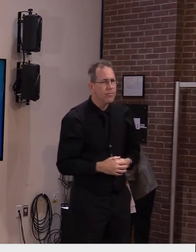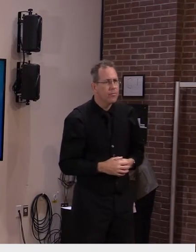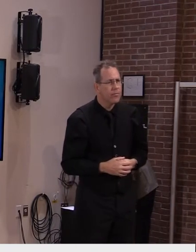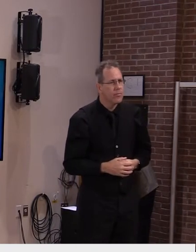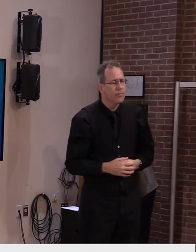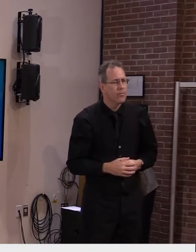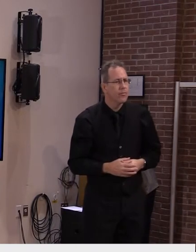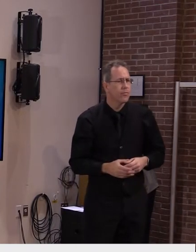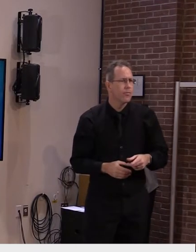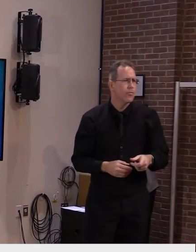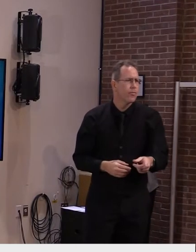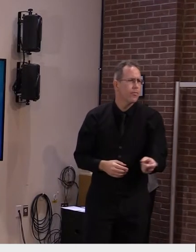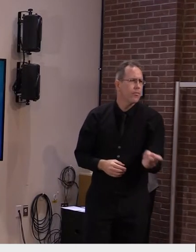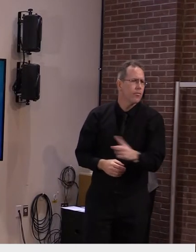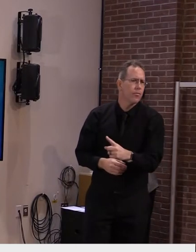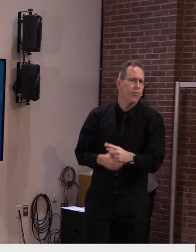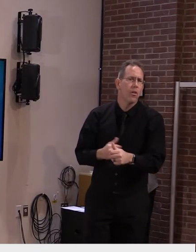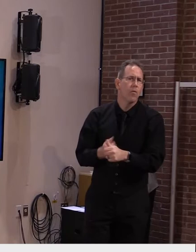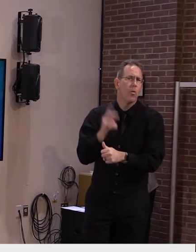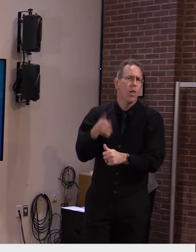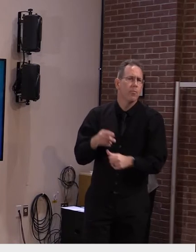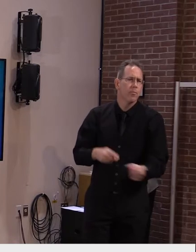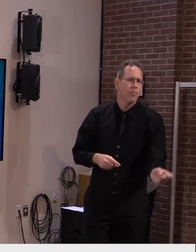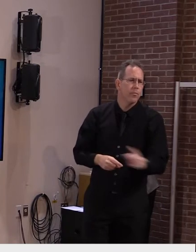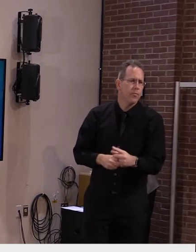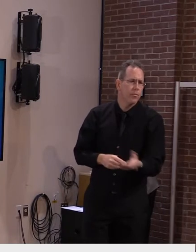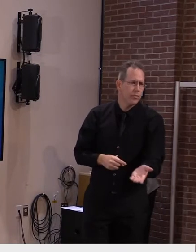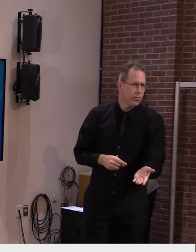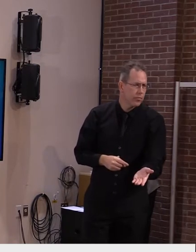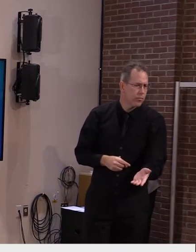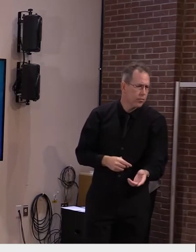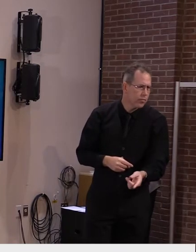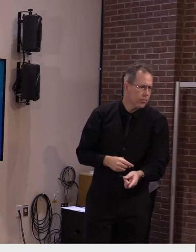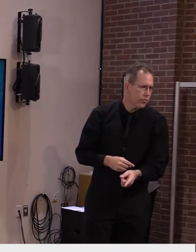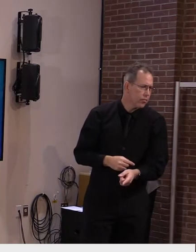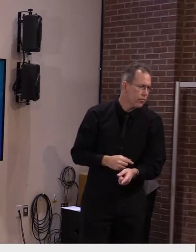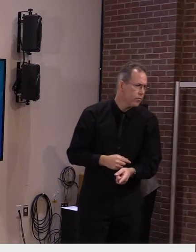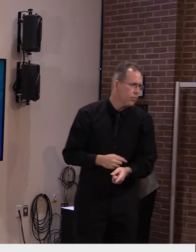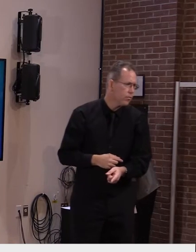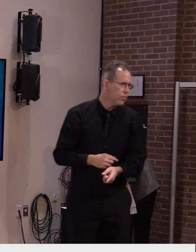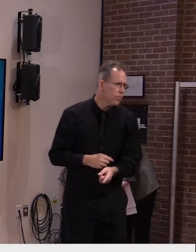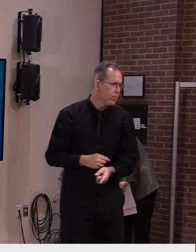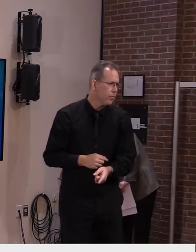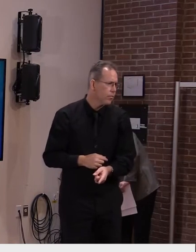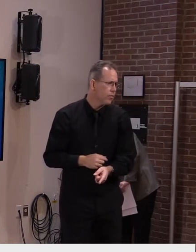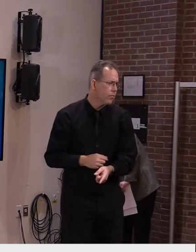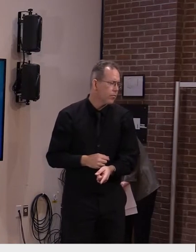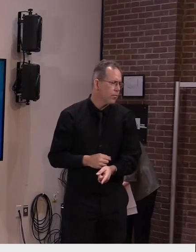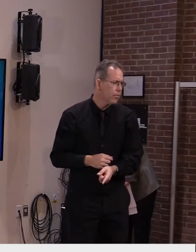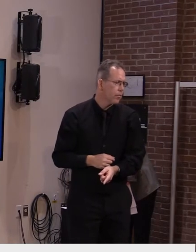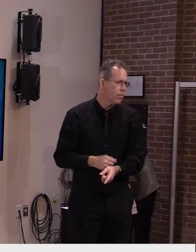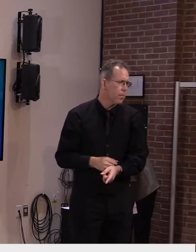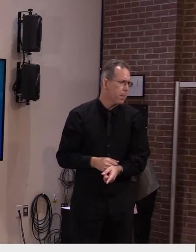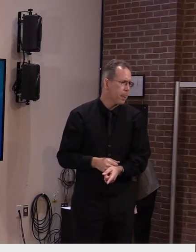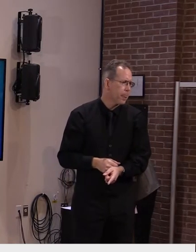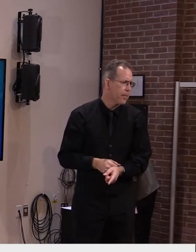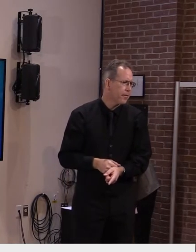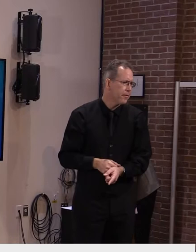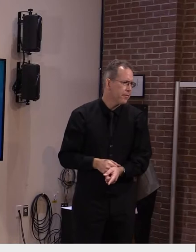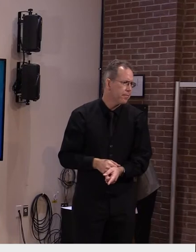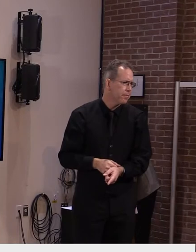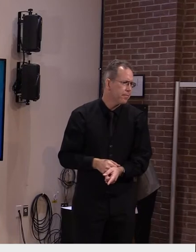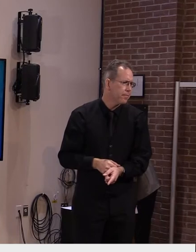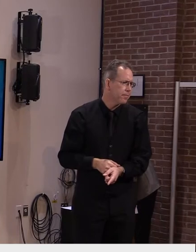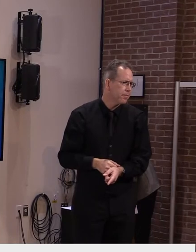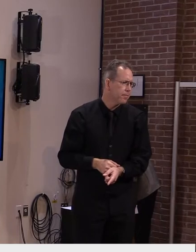Follow-up question, maybe similar but not like related. I wanted to know at what point, I know that other